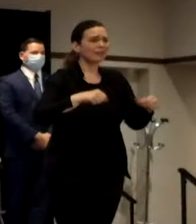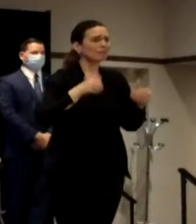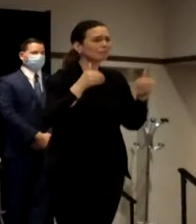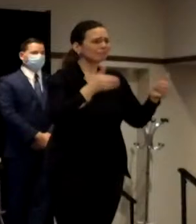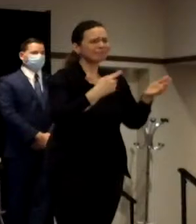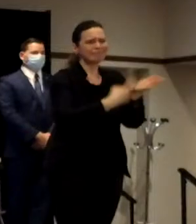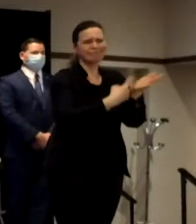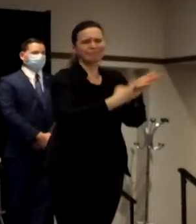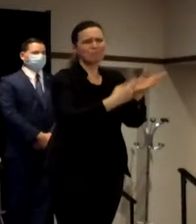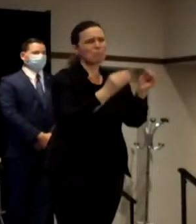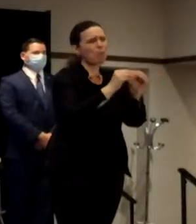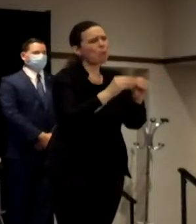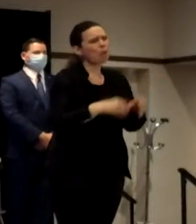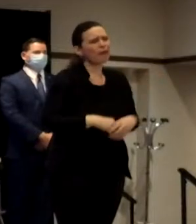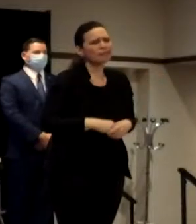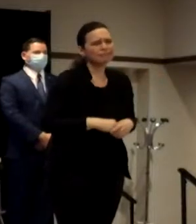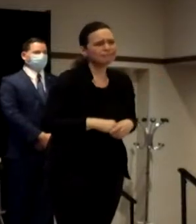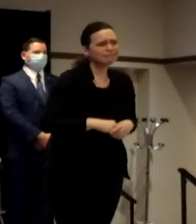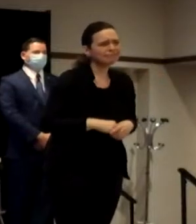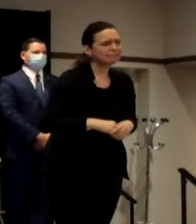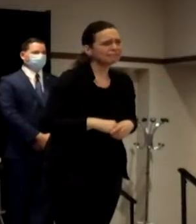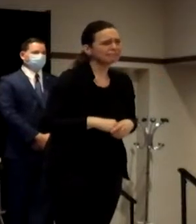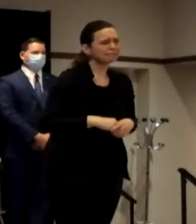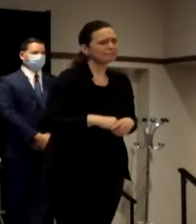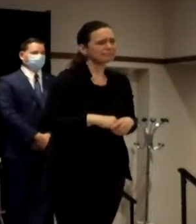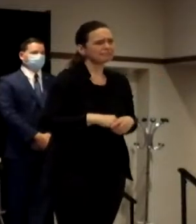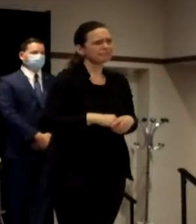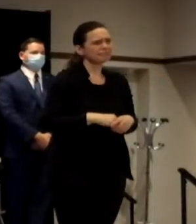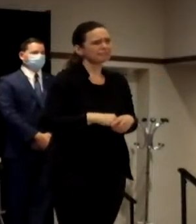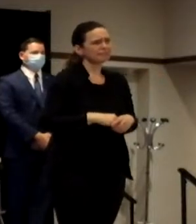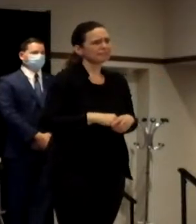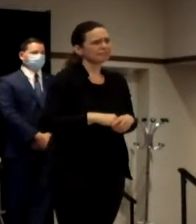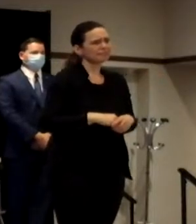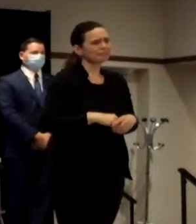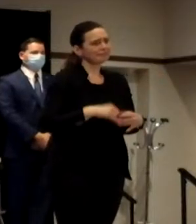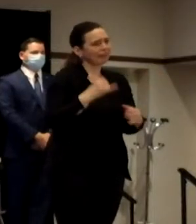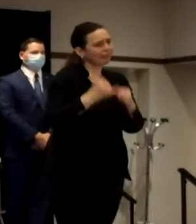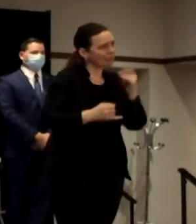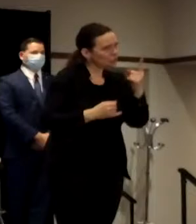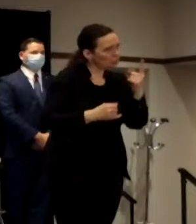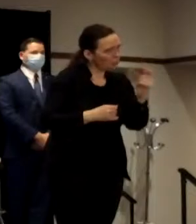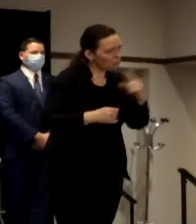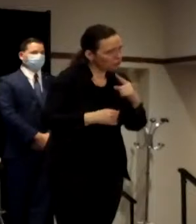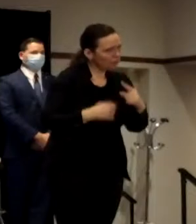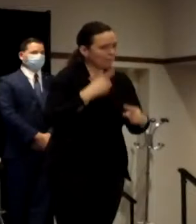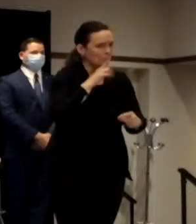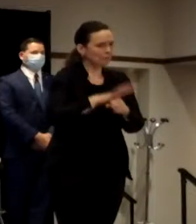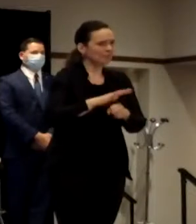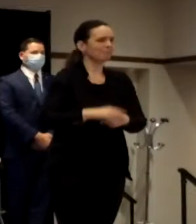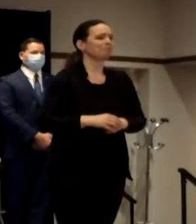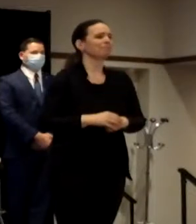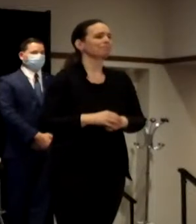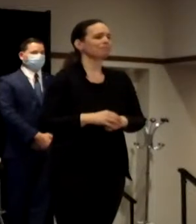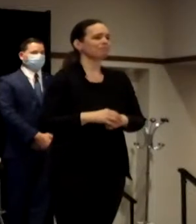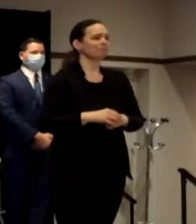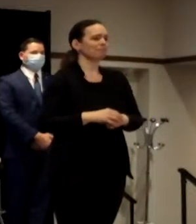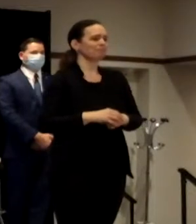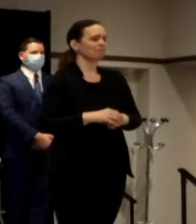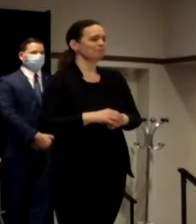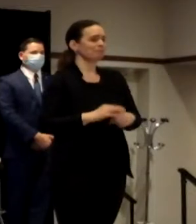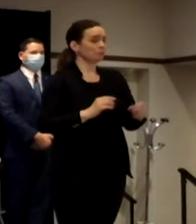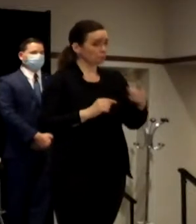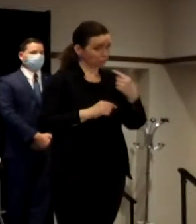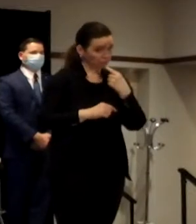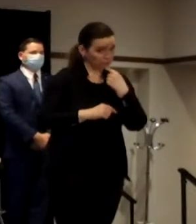as its implementation is evolving. Last one, I promise. Is it fair to say that you're opting to go with the World Health Organization guidelines over